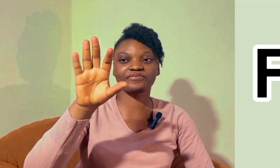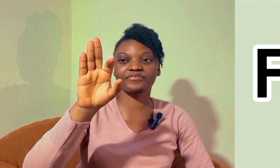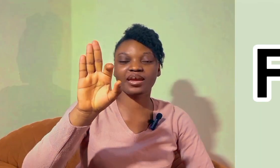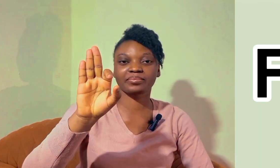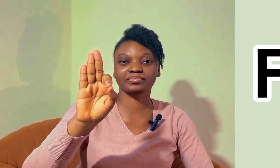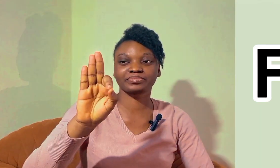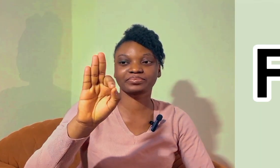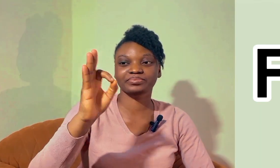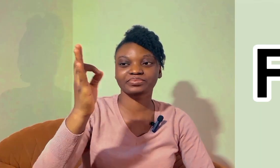F,